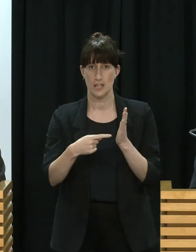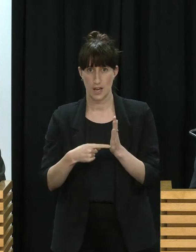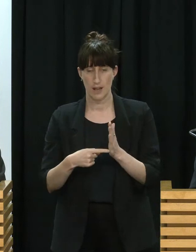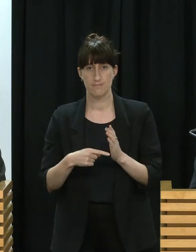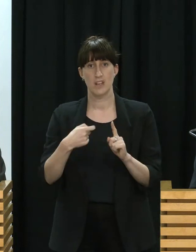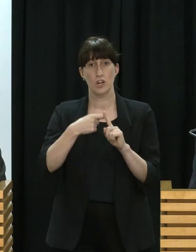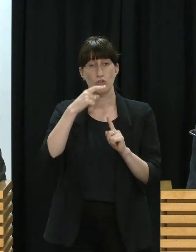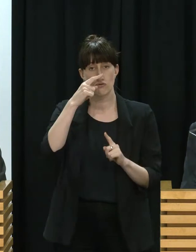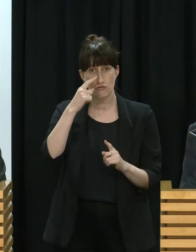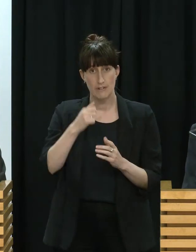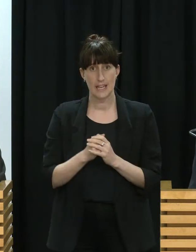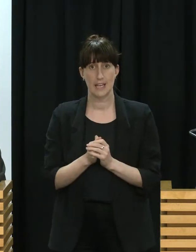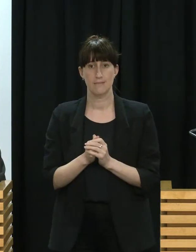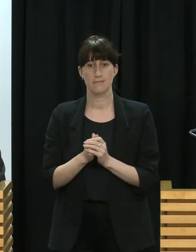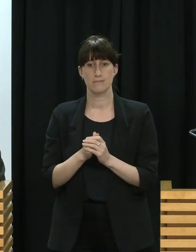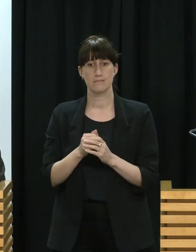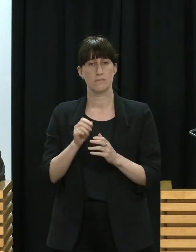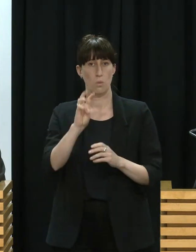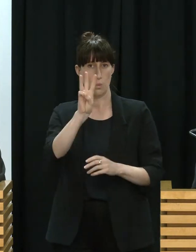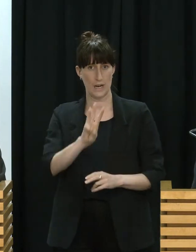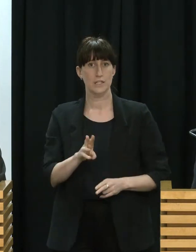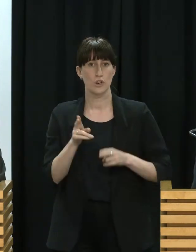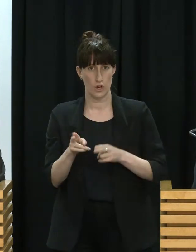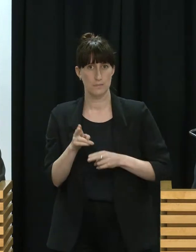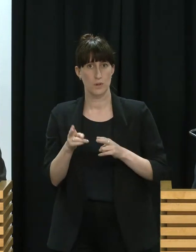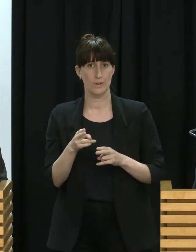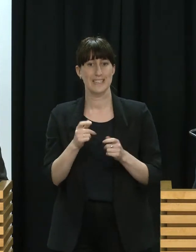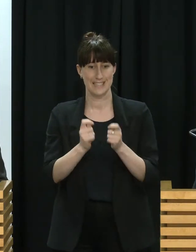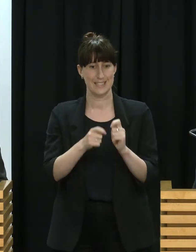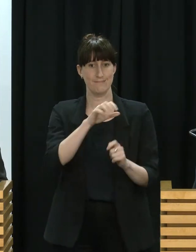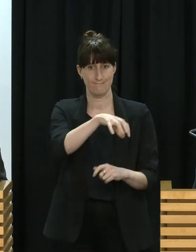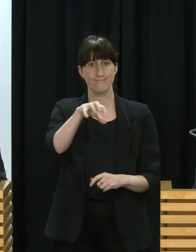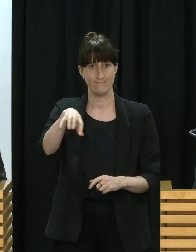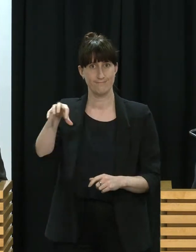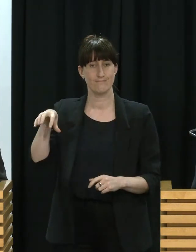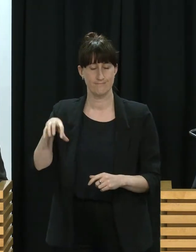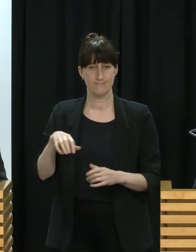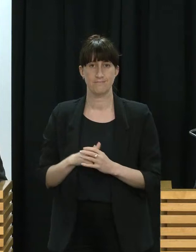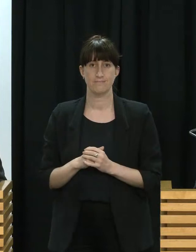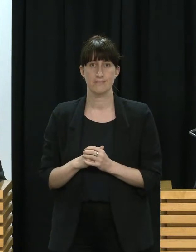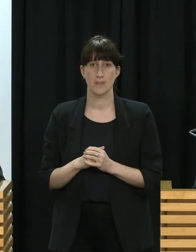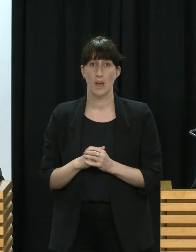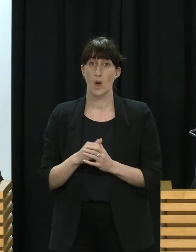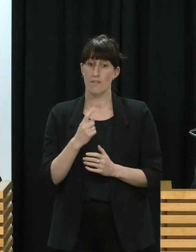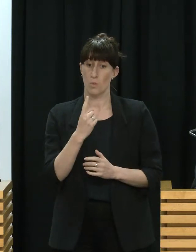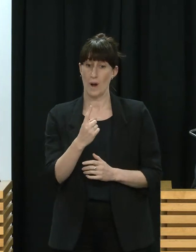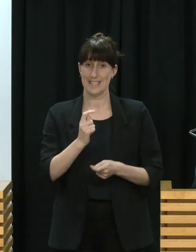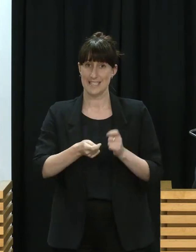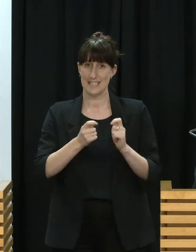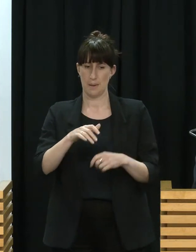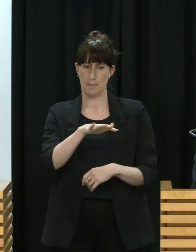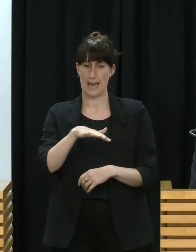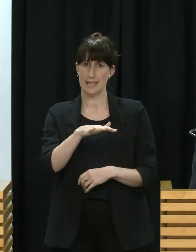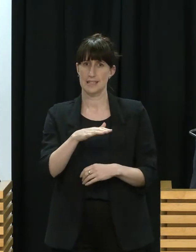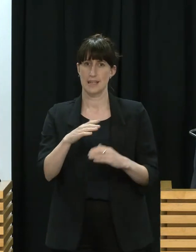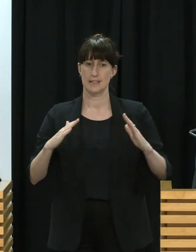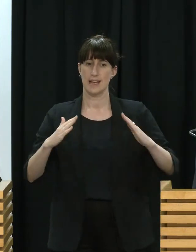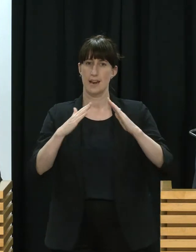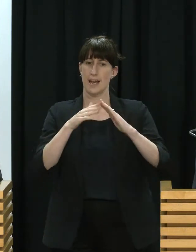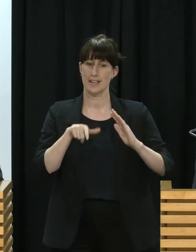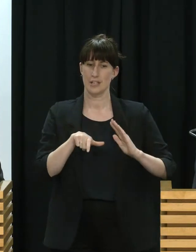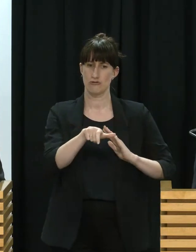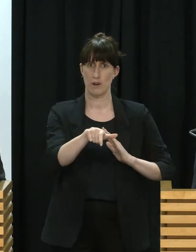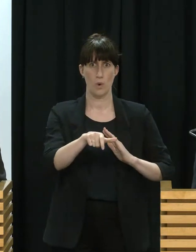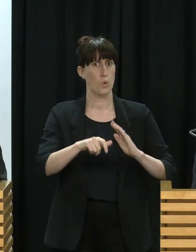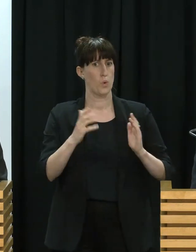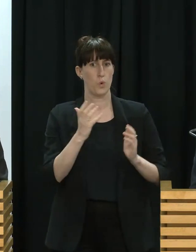and at the Wellington Regional Hospital. The permanent testing station in Taranaki Street is near capacity. I think it's the